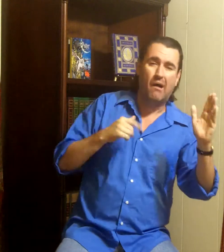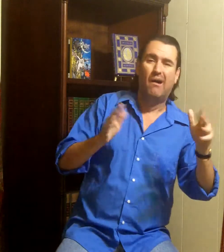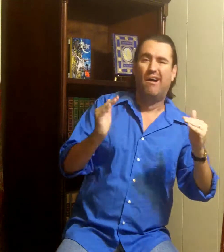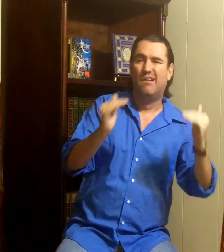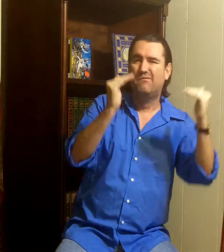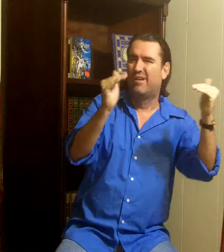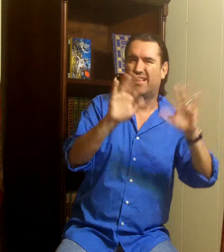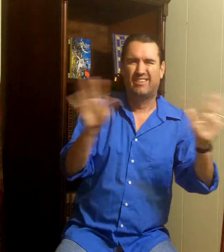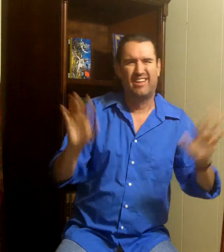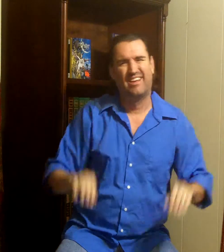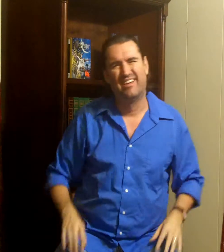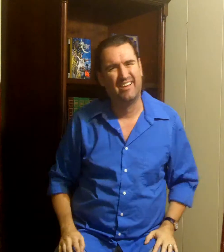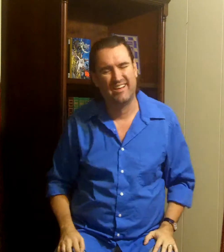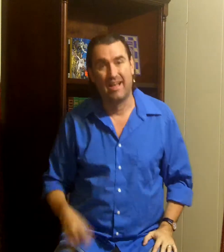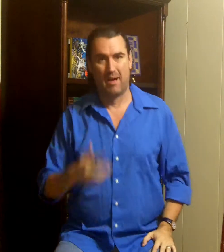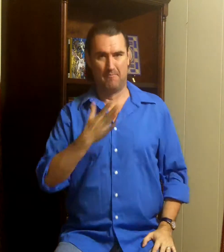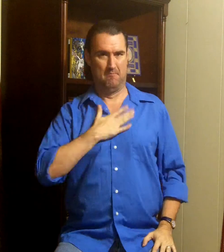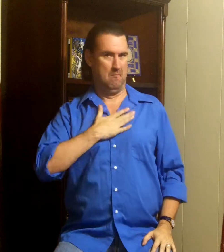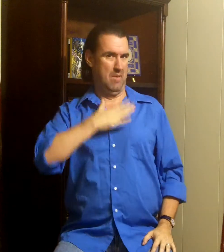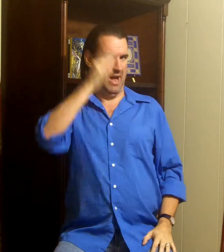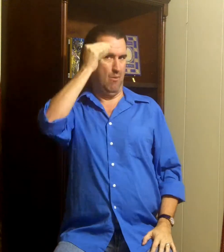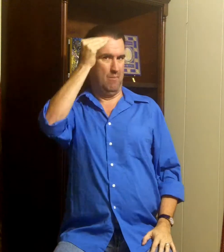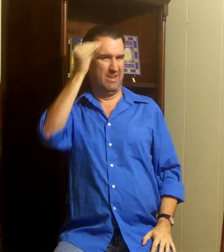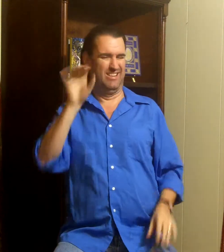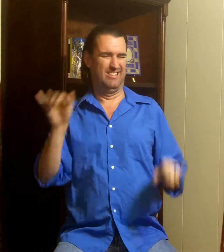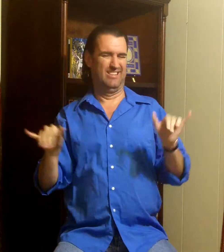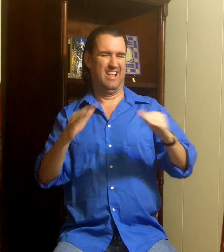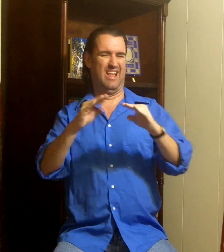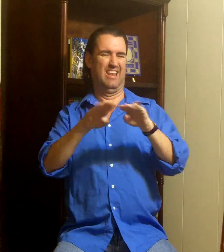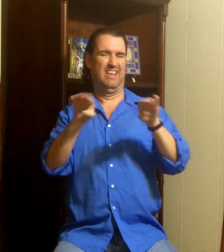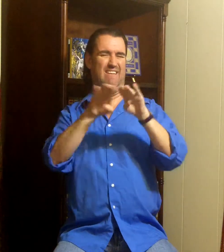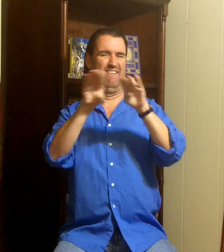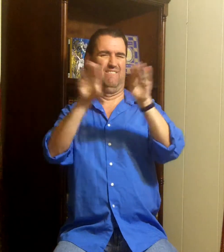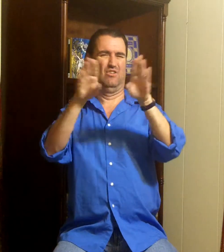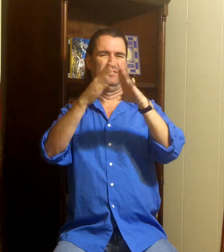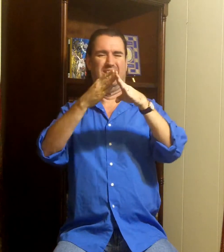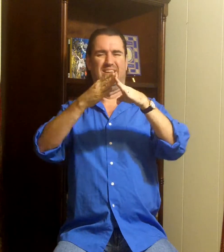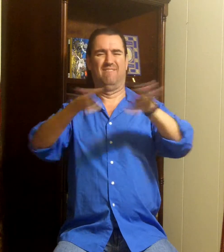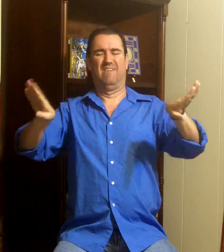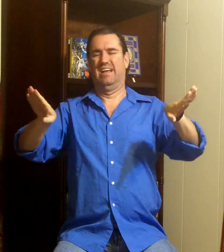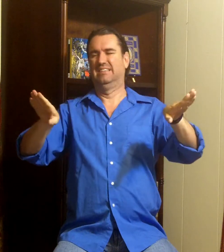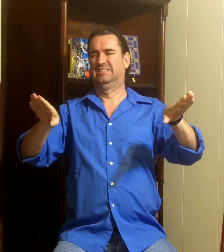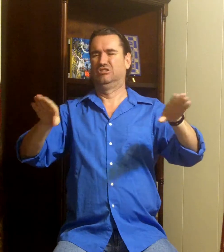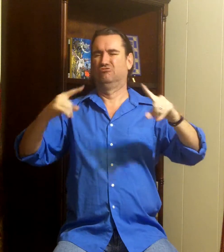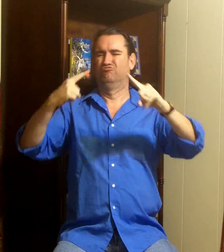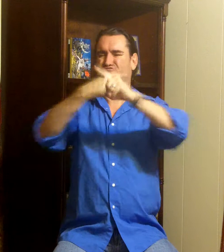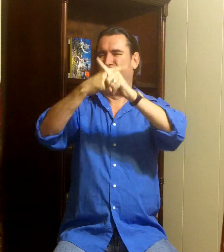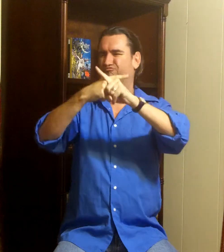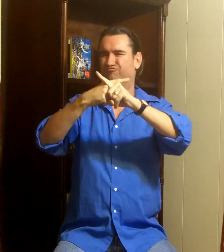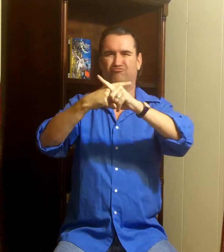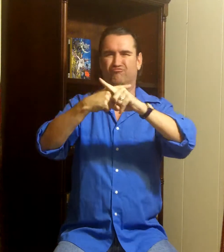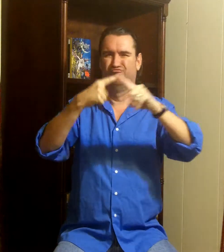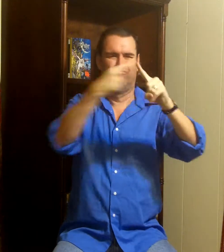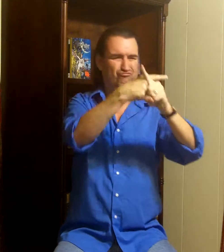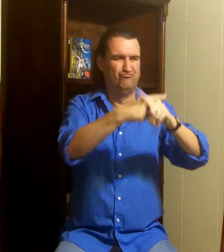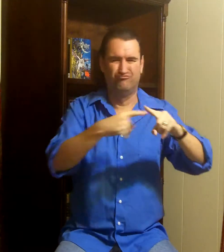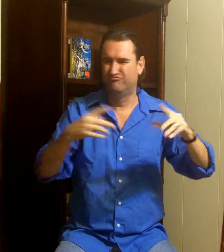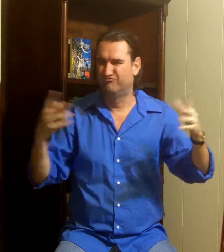was divisive. So I think it's better that we're certified, and then if they do go the route of specializing in certain